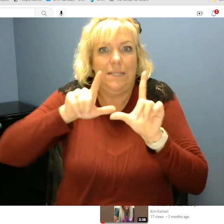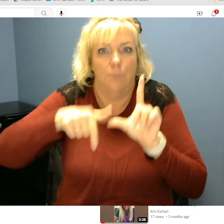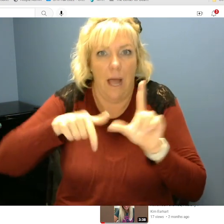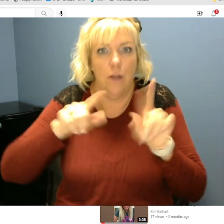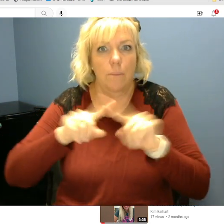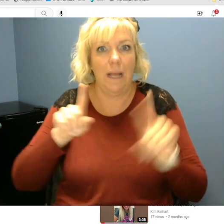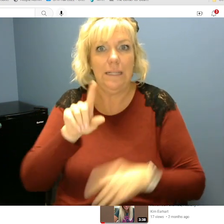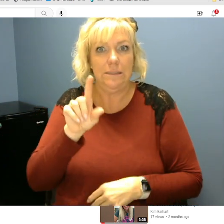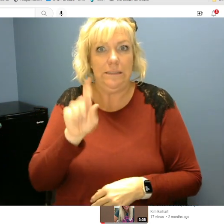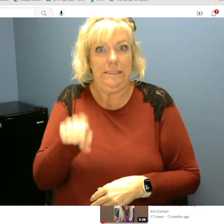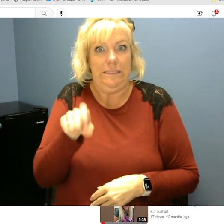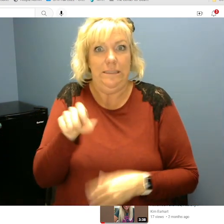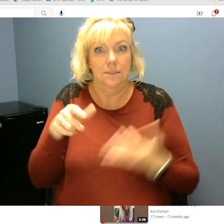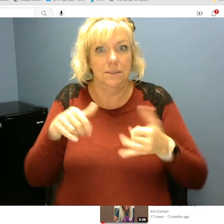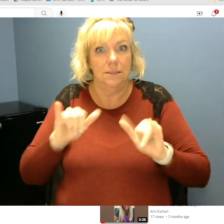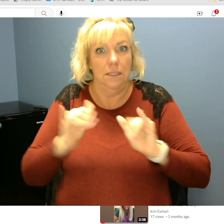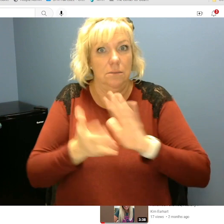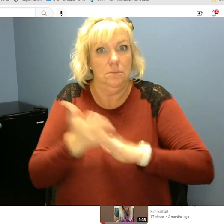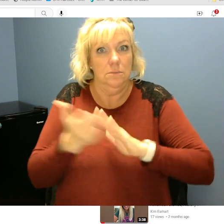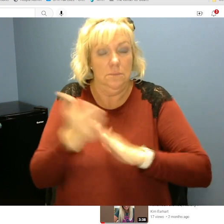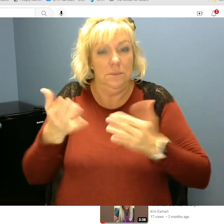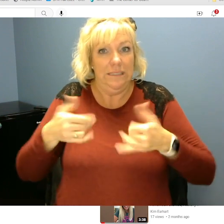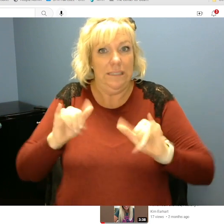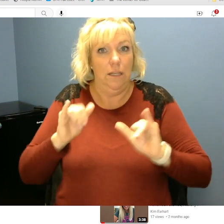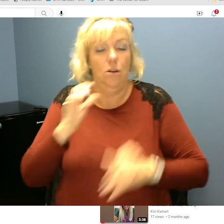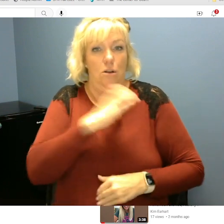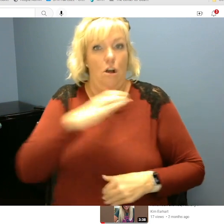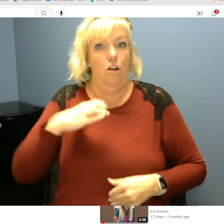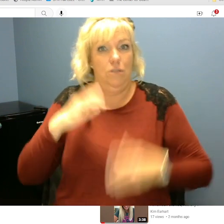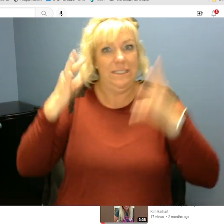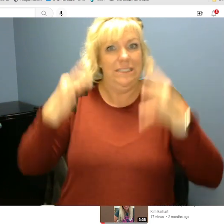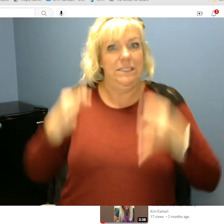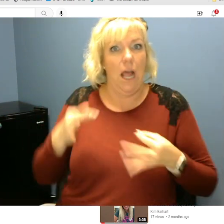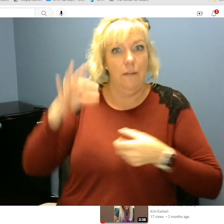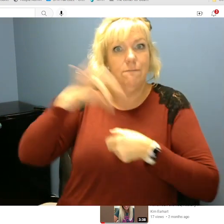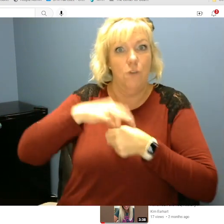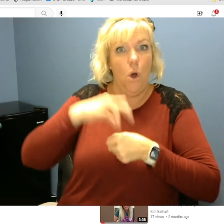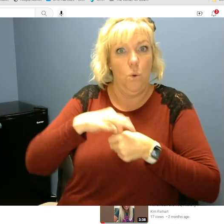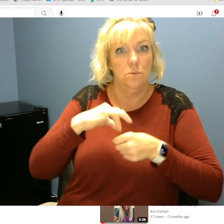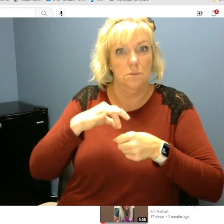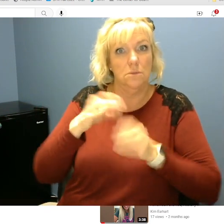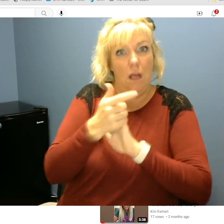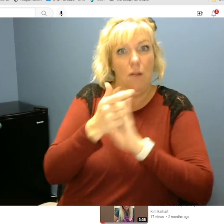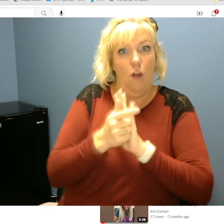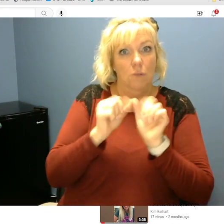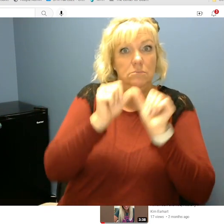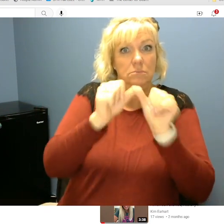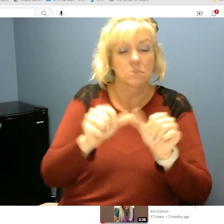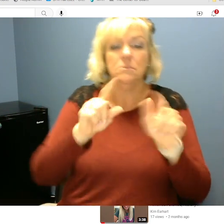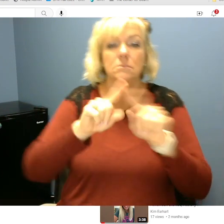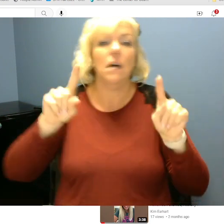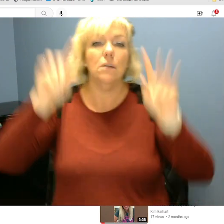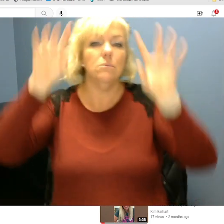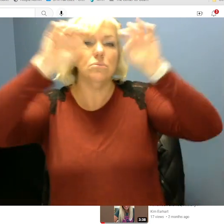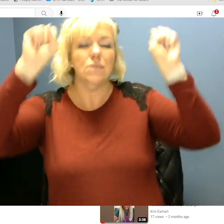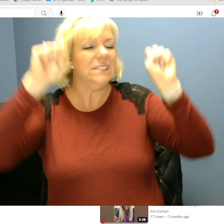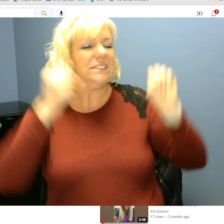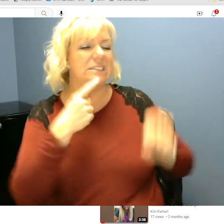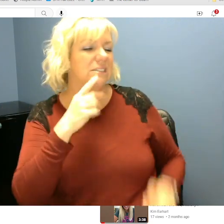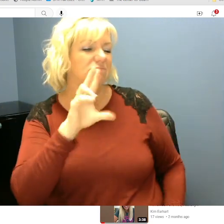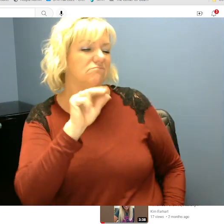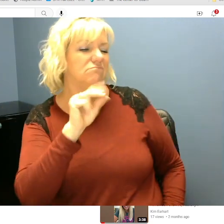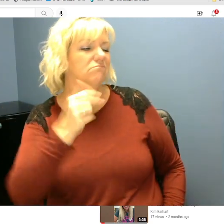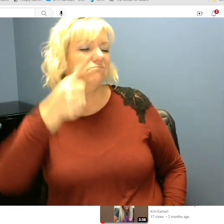And so the Congress votes to extend the Freedmen's Bureau bill, but Johnson says it's just giving extra rights